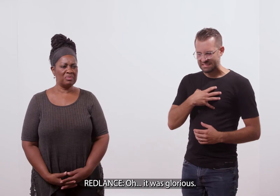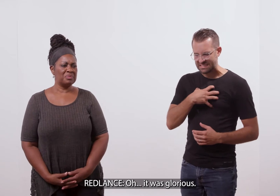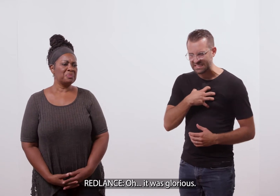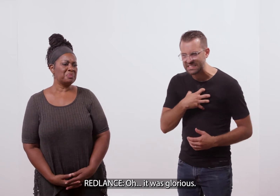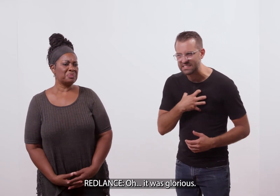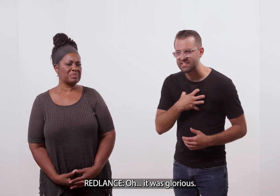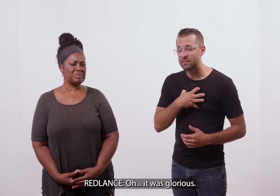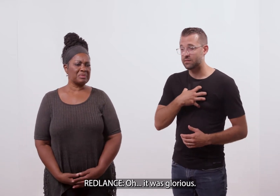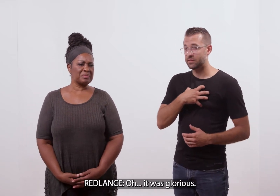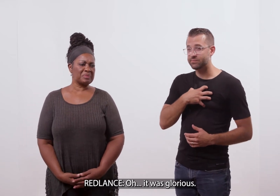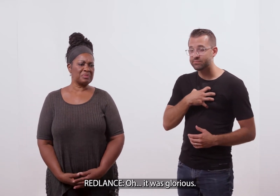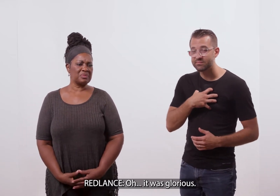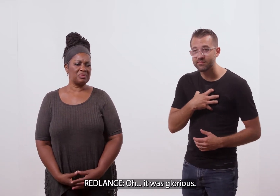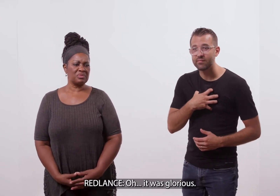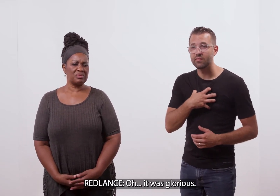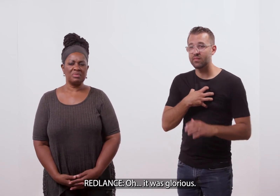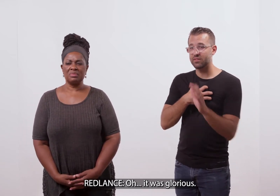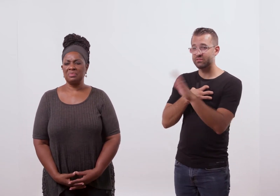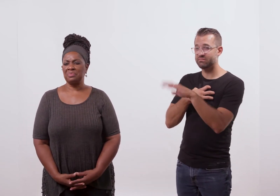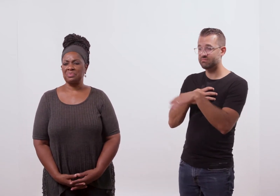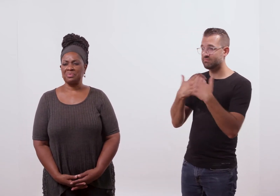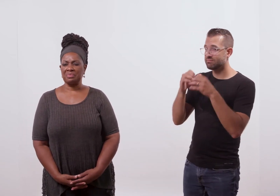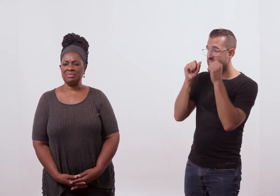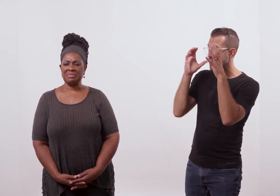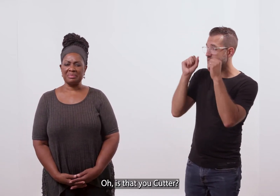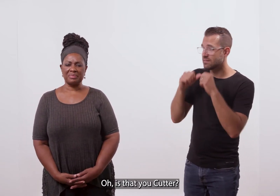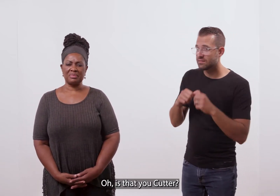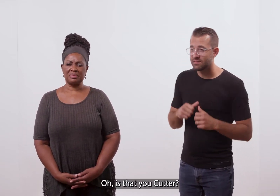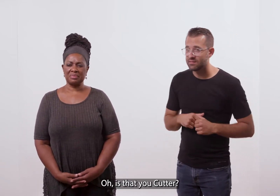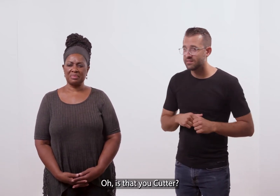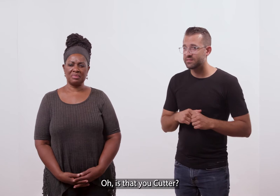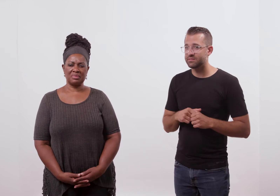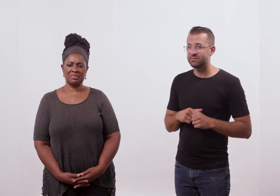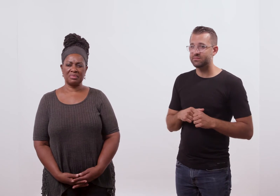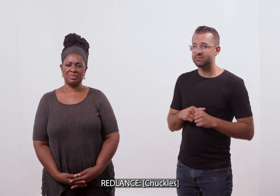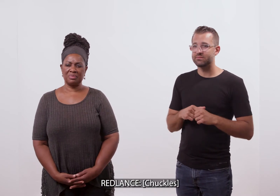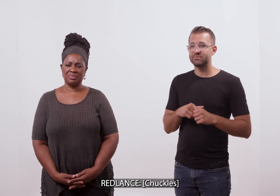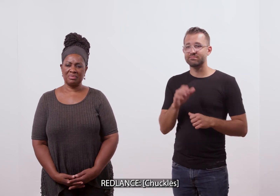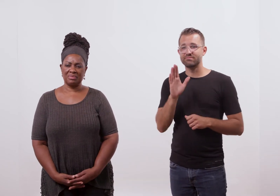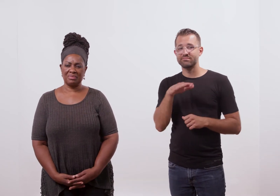Oh, it was glorious. Oh, is that you, Cutter?